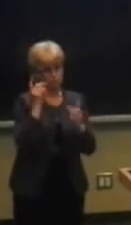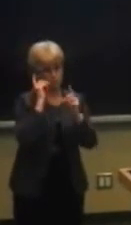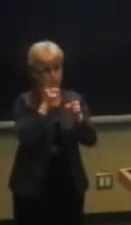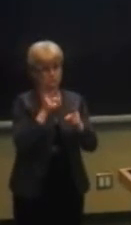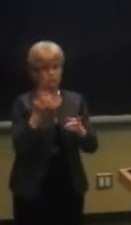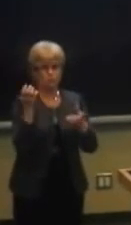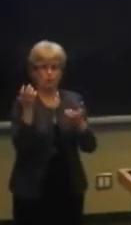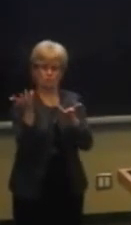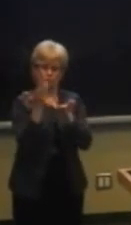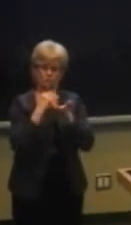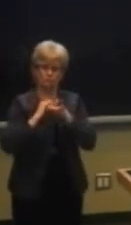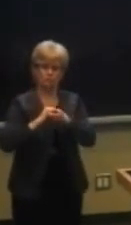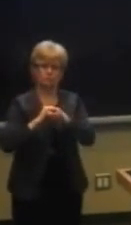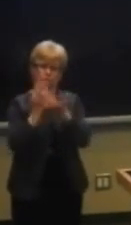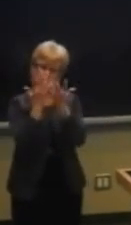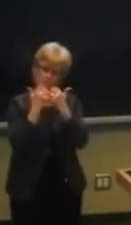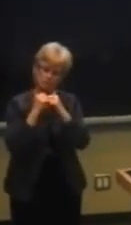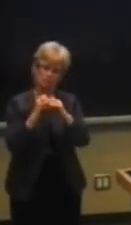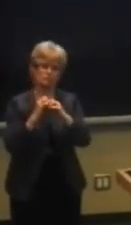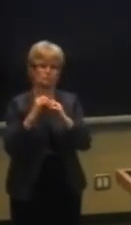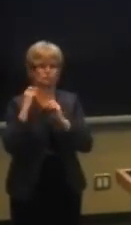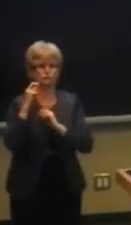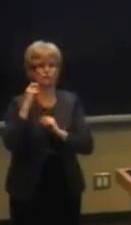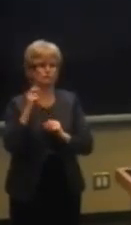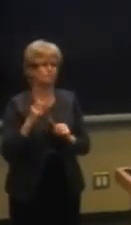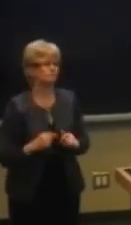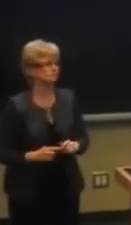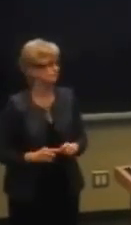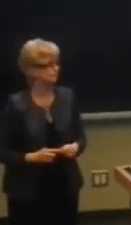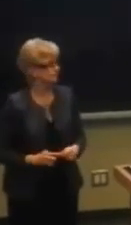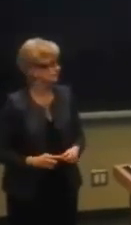is we want to be part of an integrated transit network.